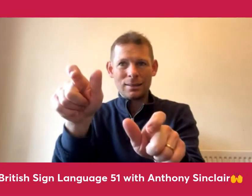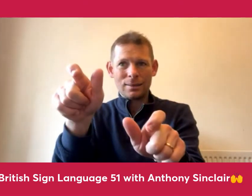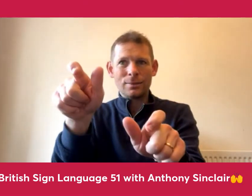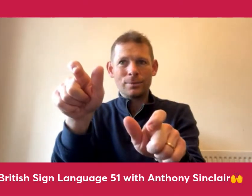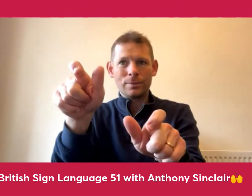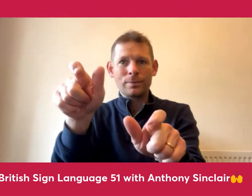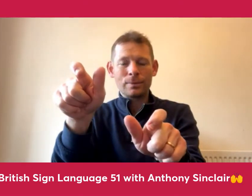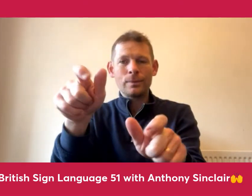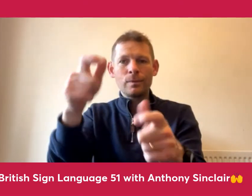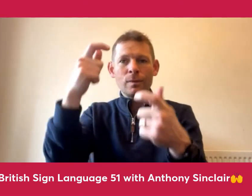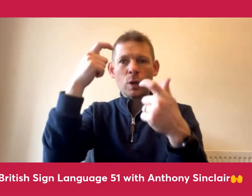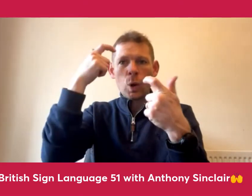Hotel.